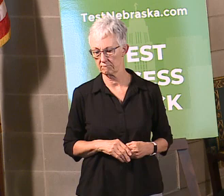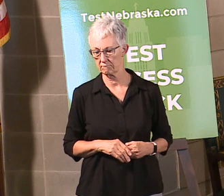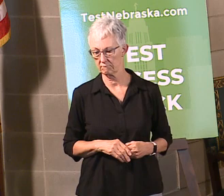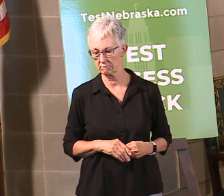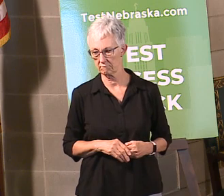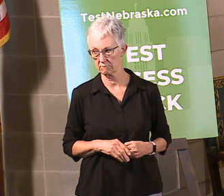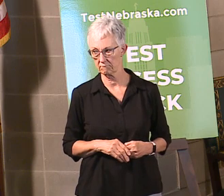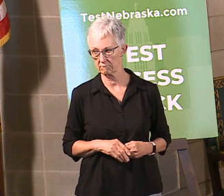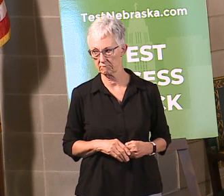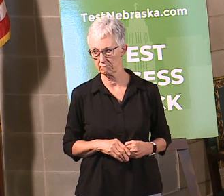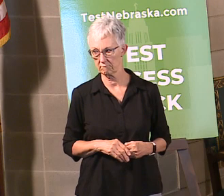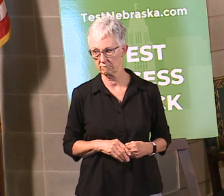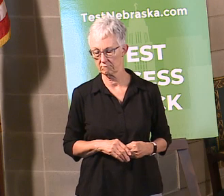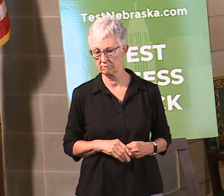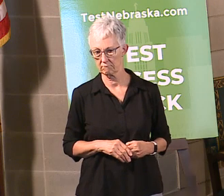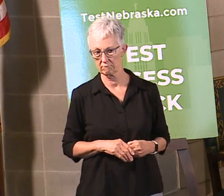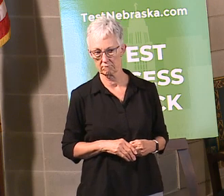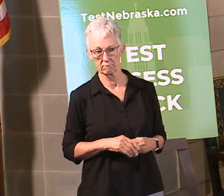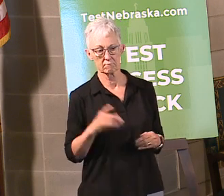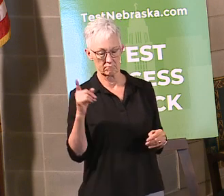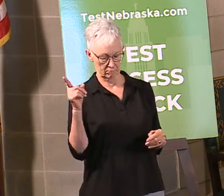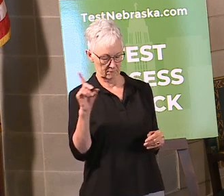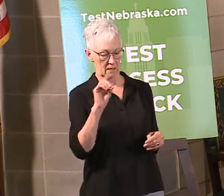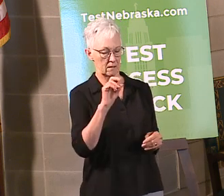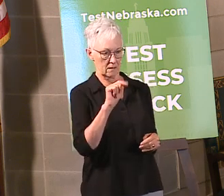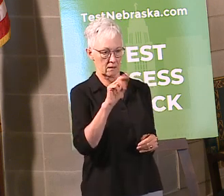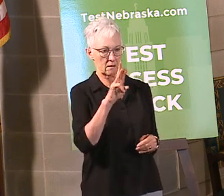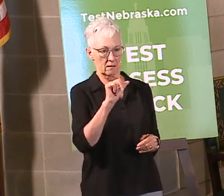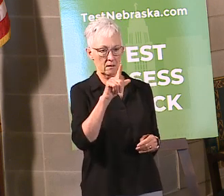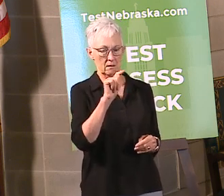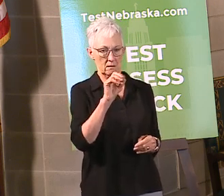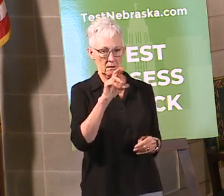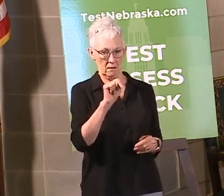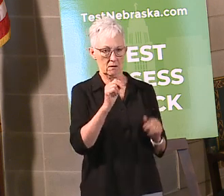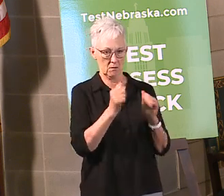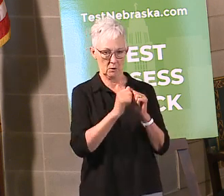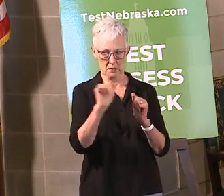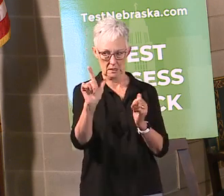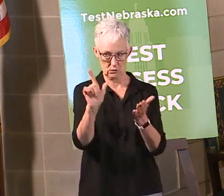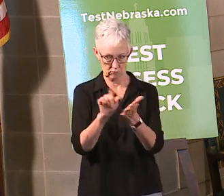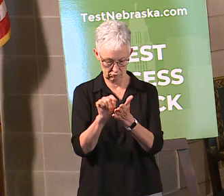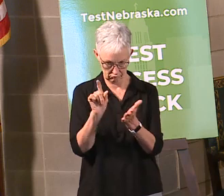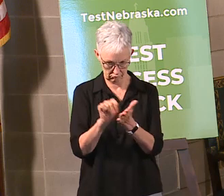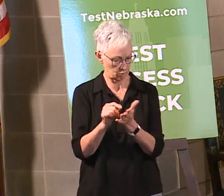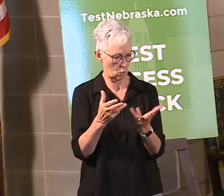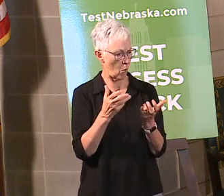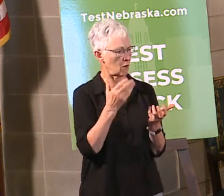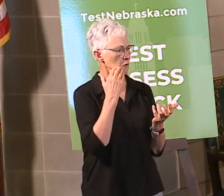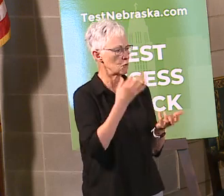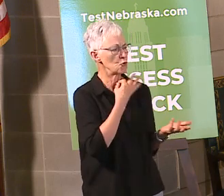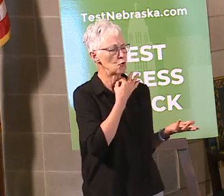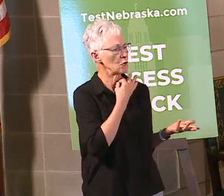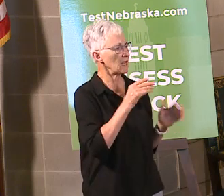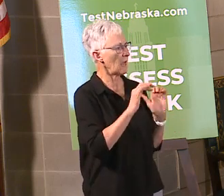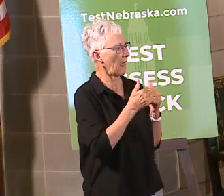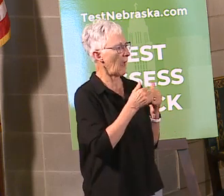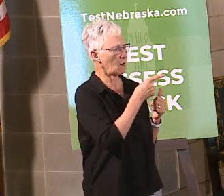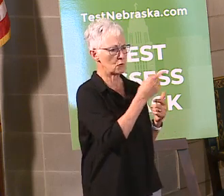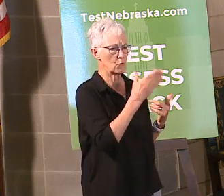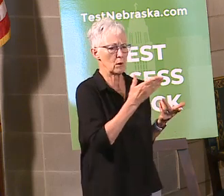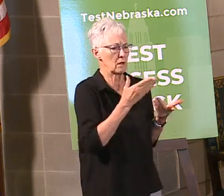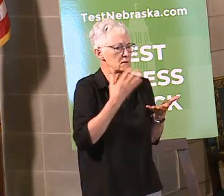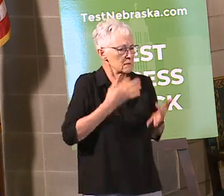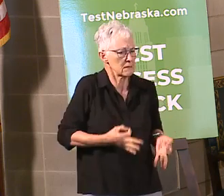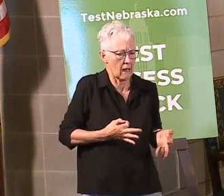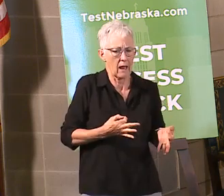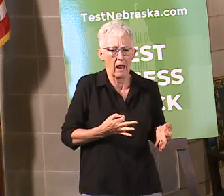ease restrictions at the end of this month? So Don Walton with the Journal-Star wants to know, what are we going to use for criteria with regard to loosening restrictions